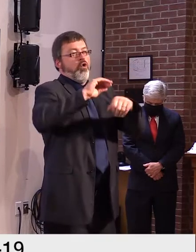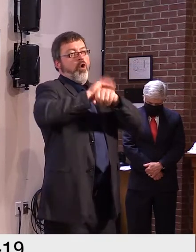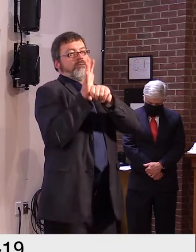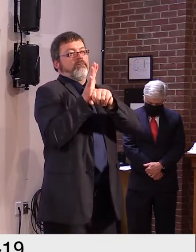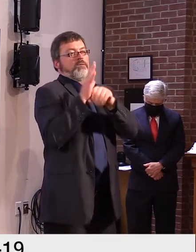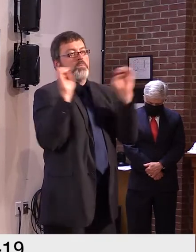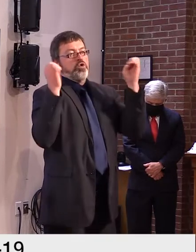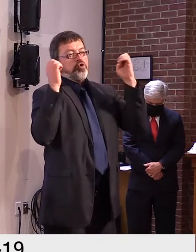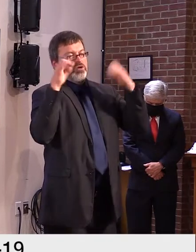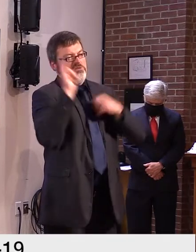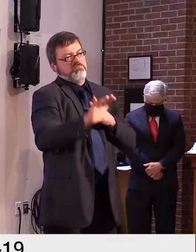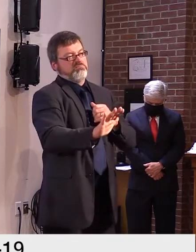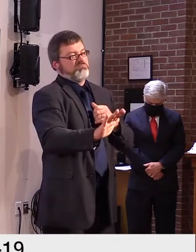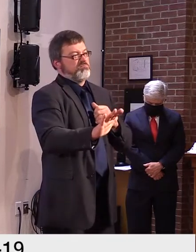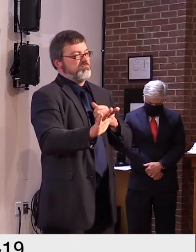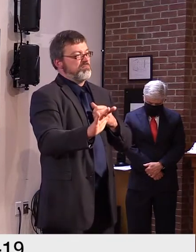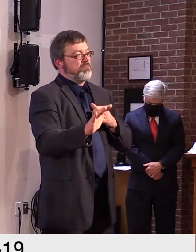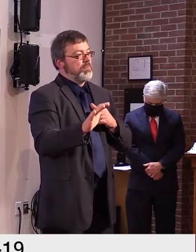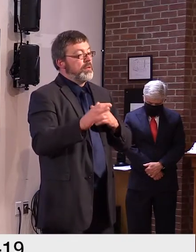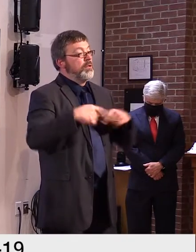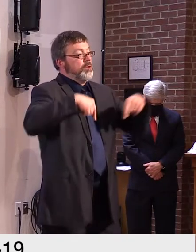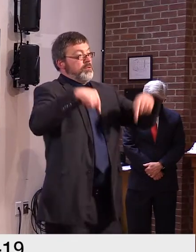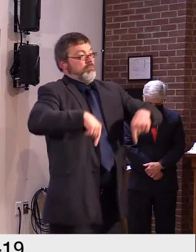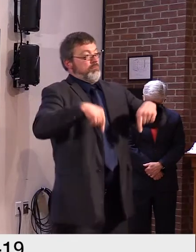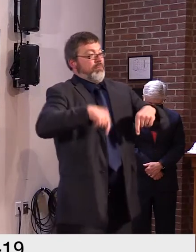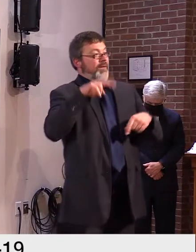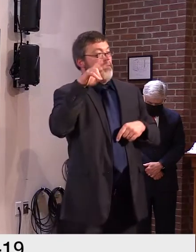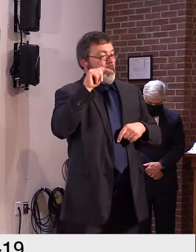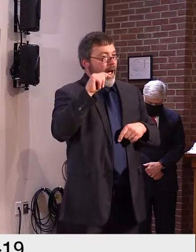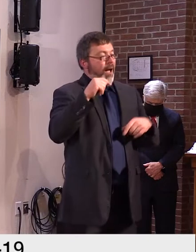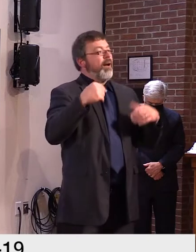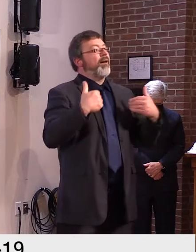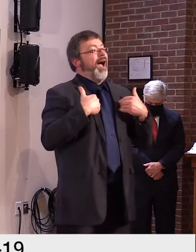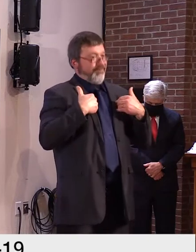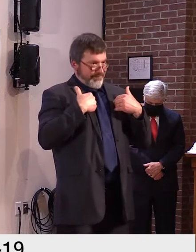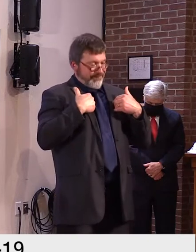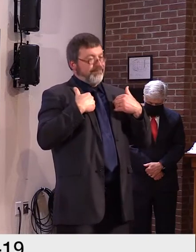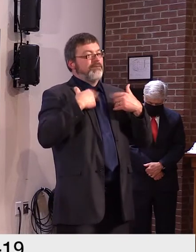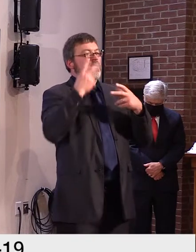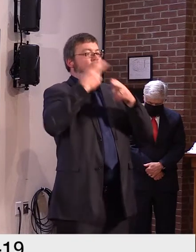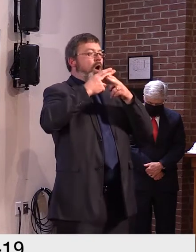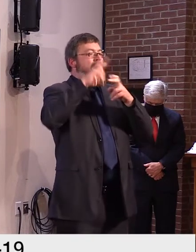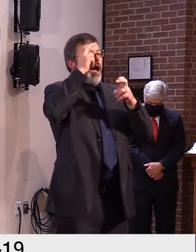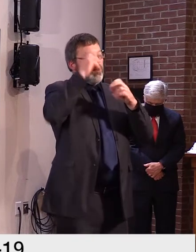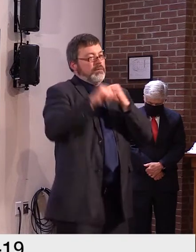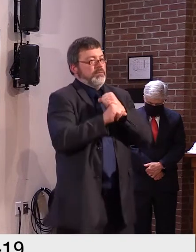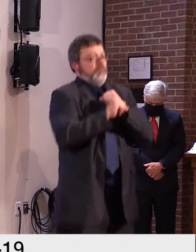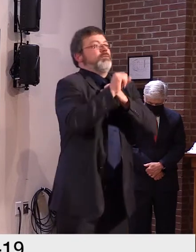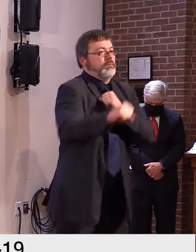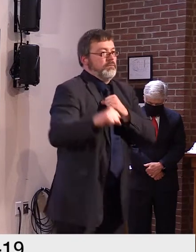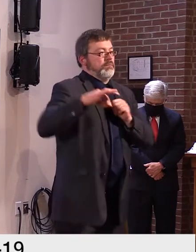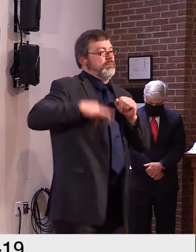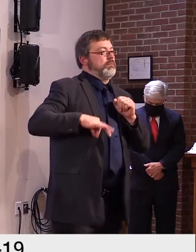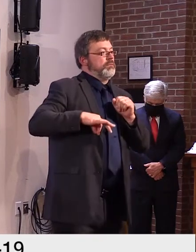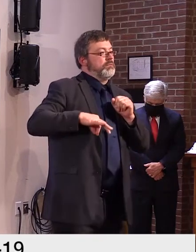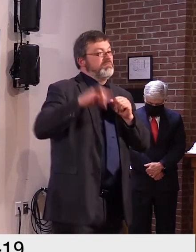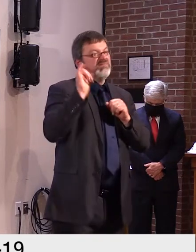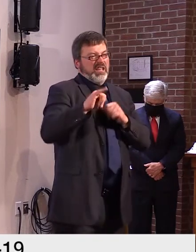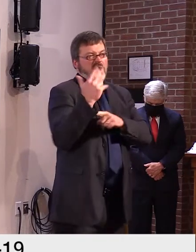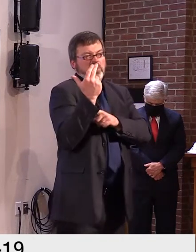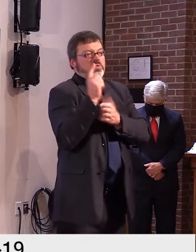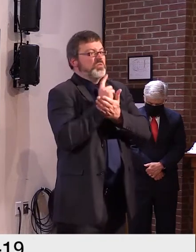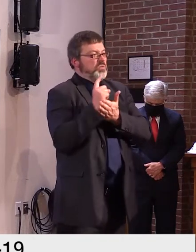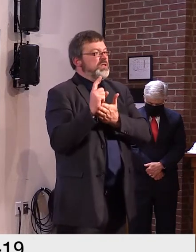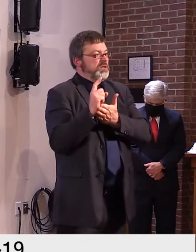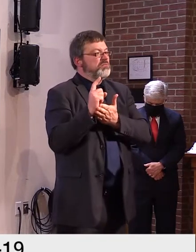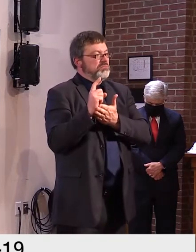an extended benefit period, and there's an additional 13 weeks that come with that extended